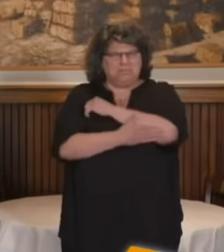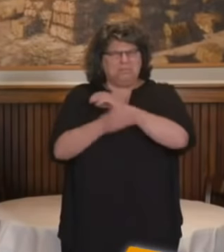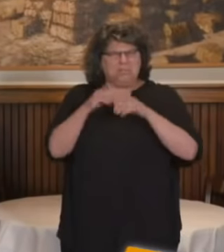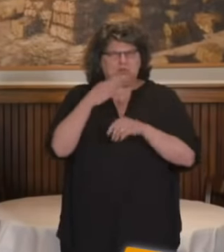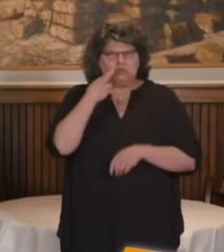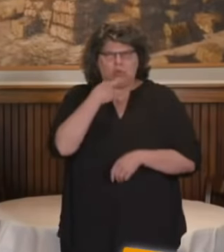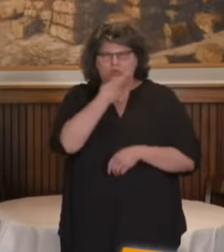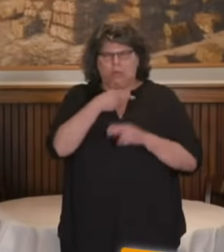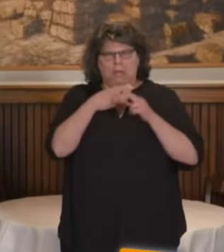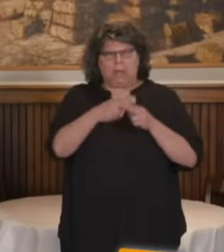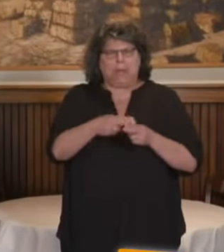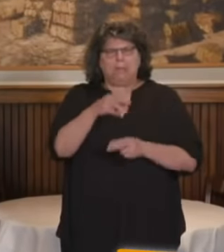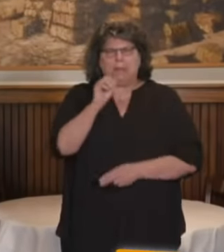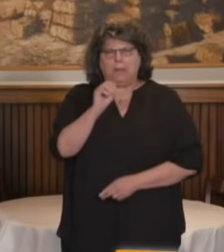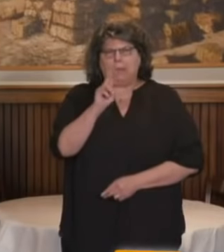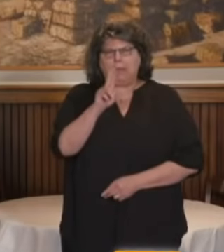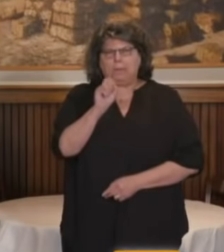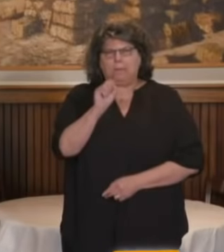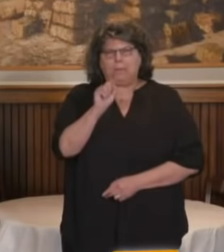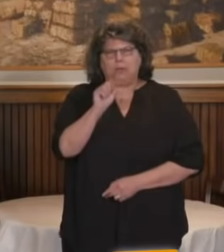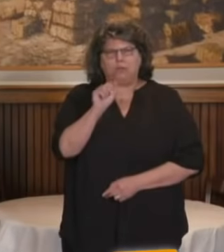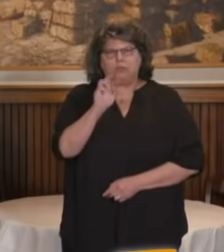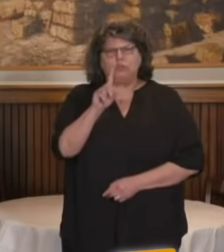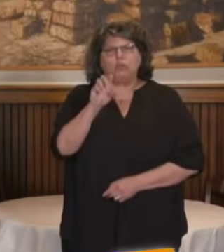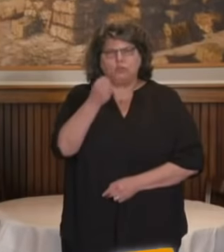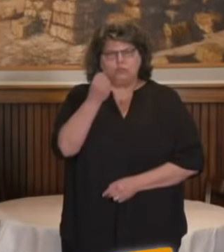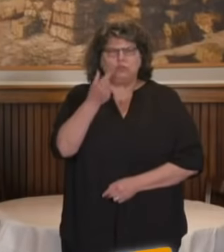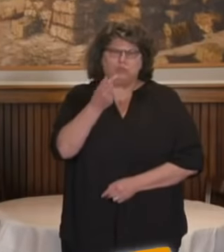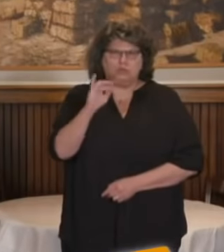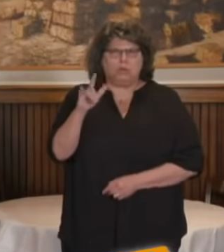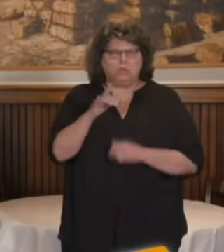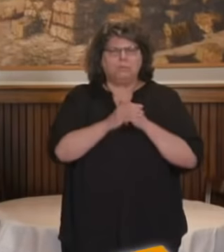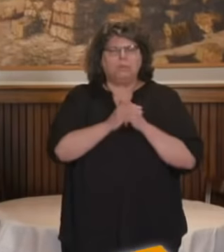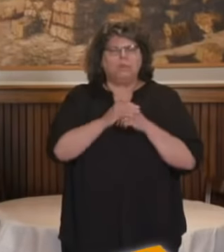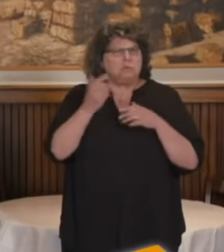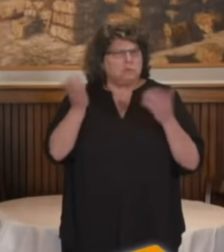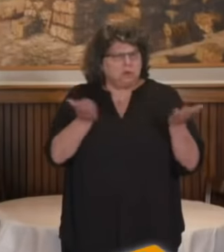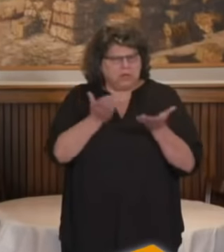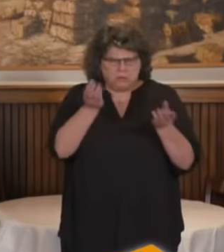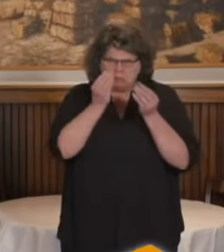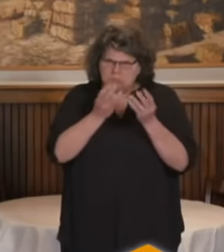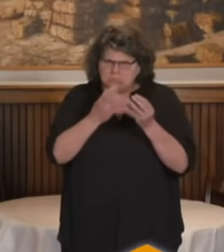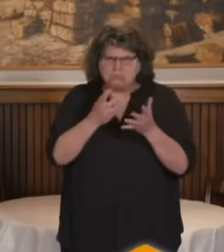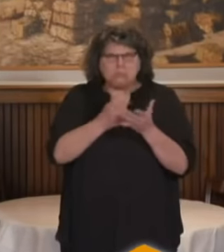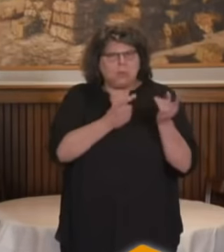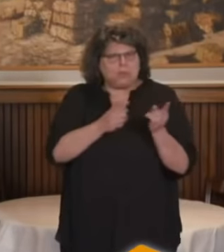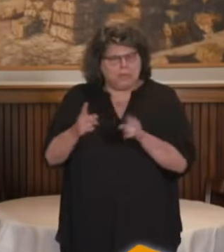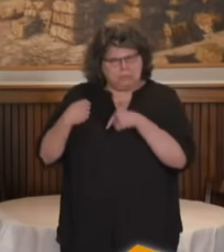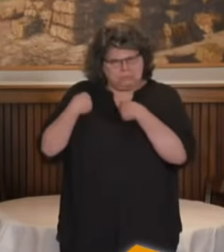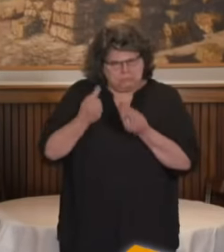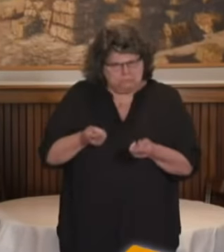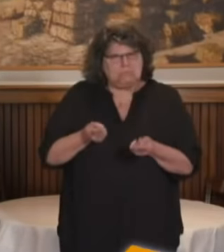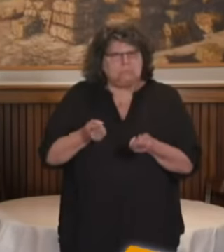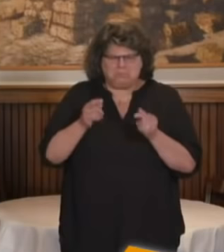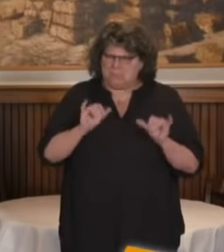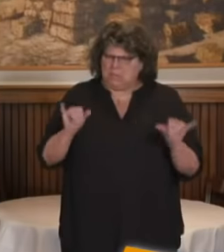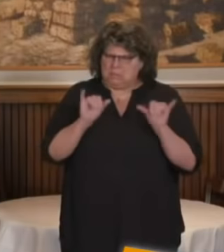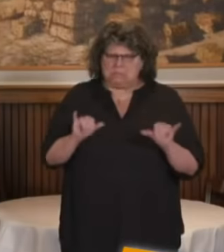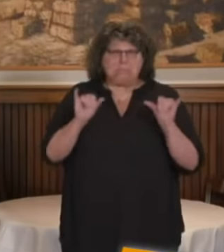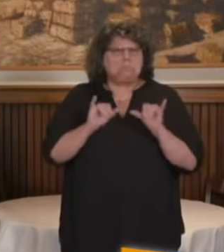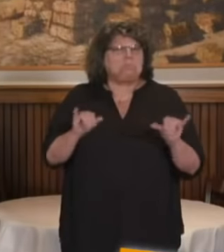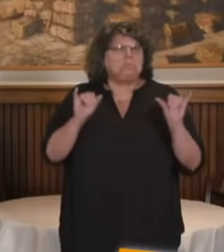are here to update you, as we do on a daily basis, as it relates to the current status of